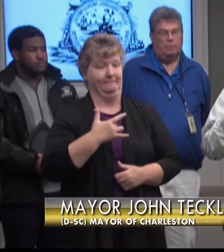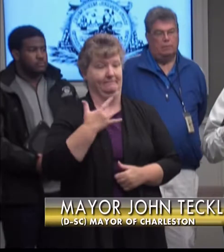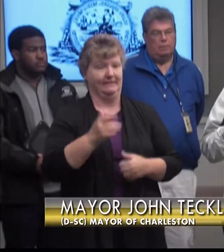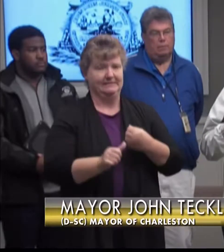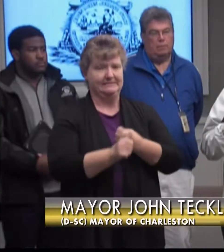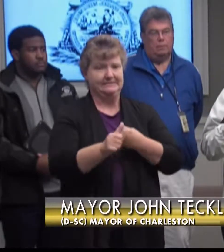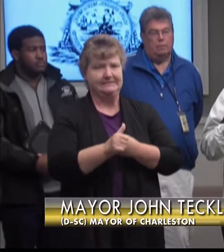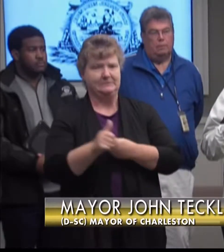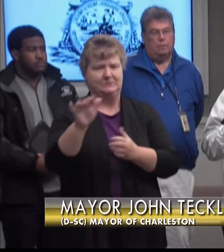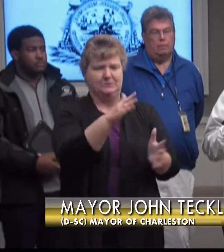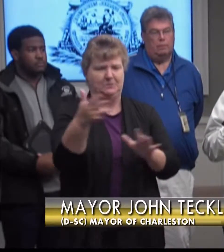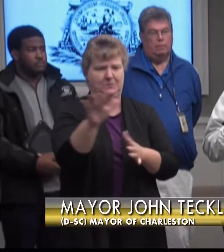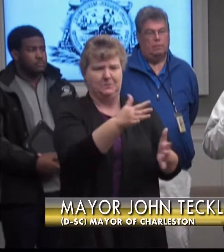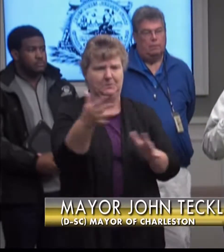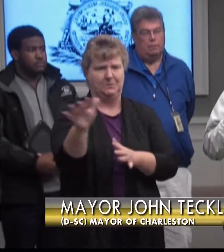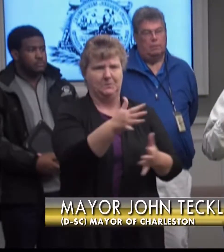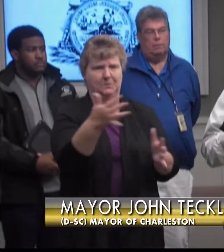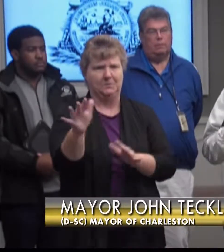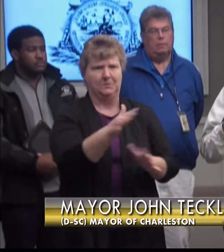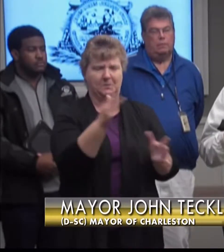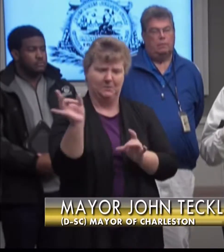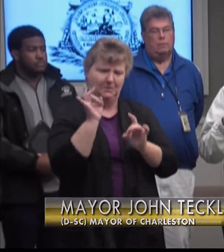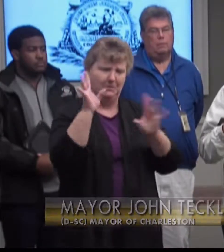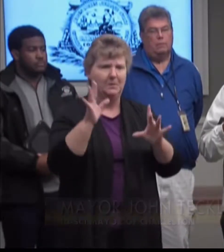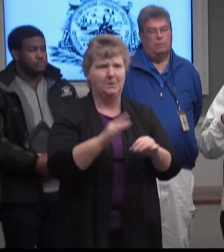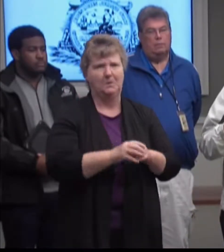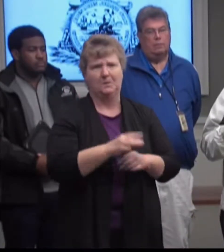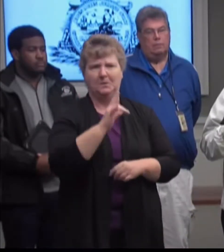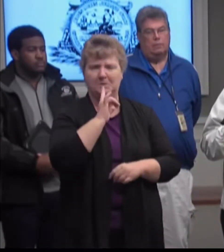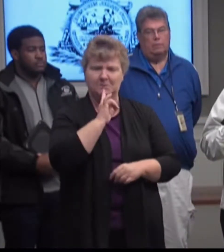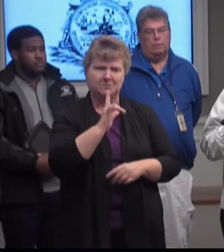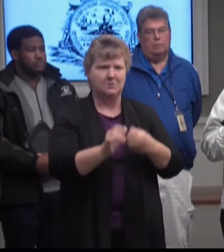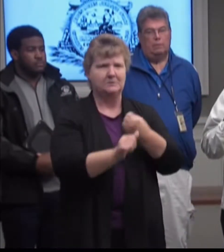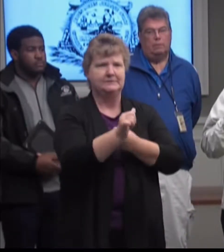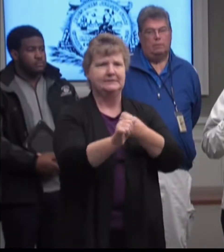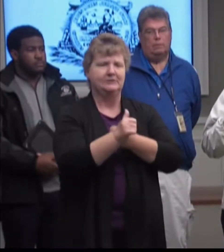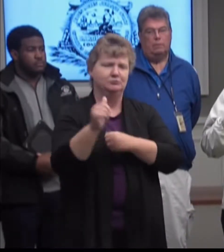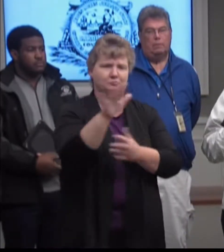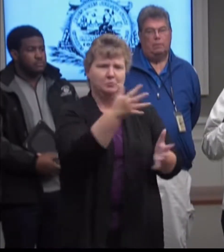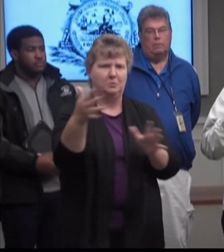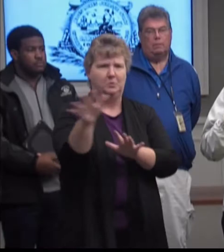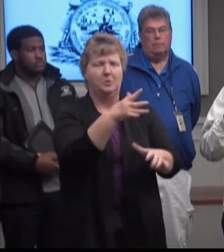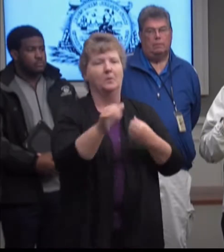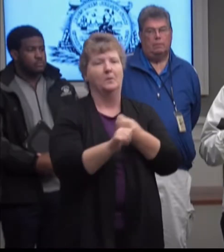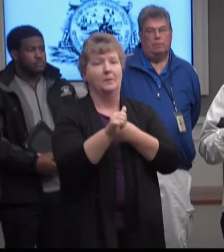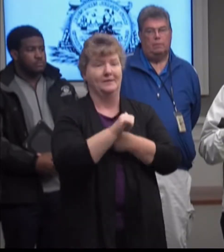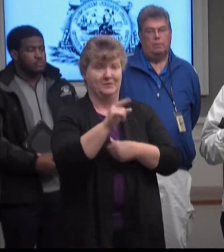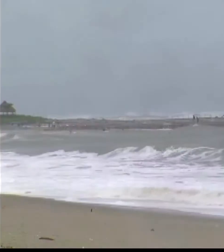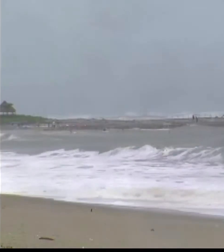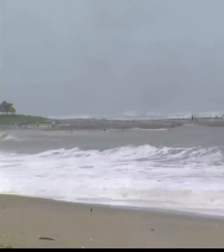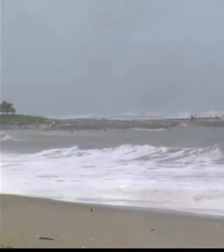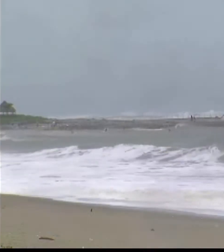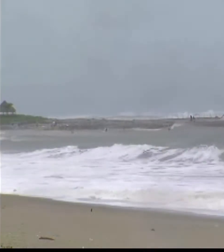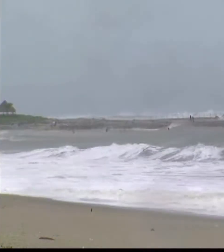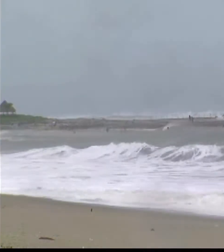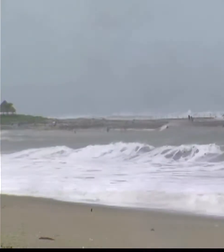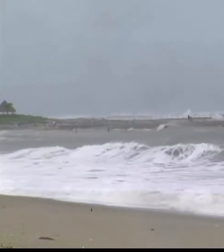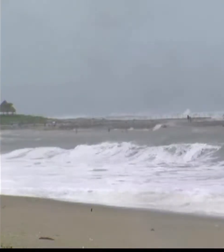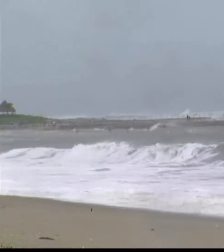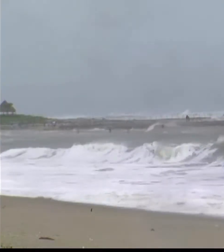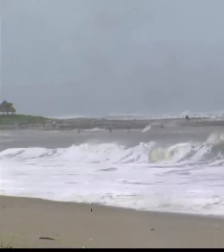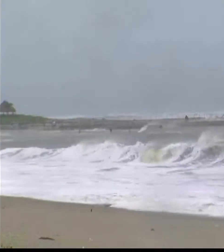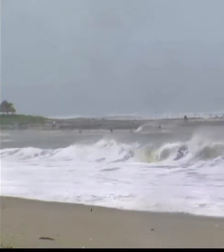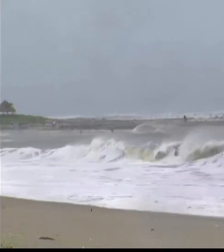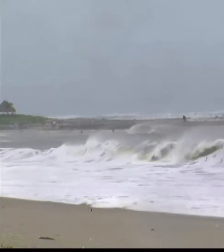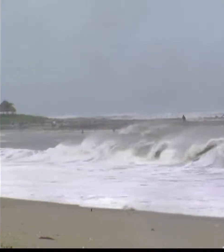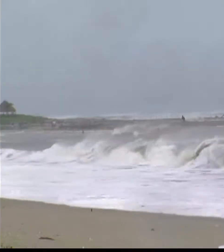of wind, a higher risk of wind threat. So it's really a quadruple threat. Hurricane warnings are in